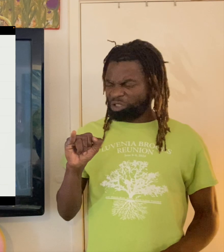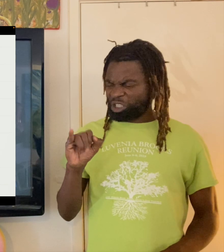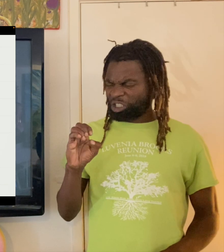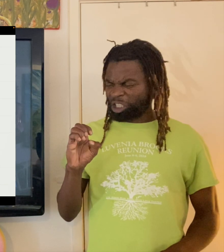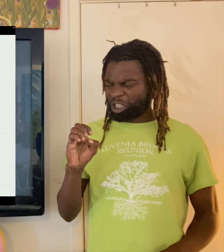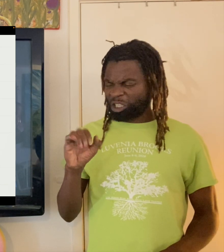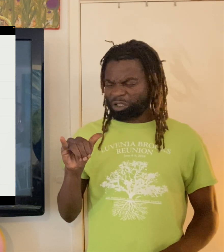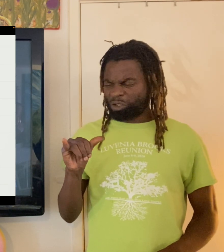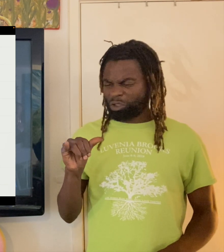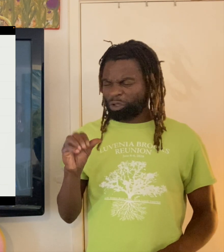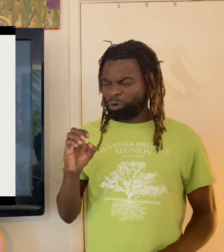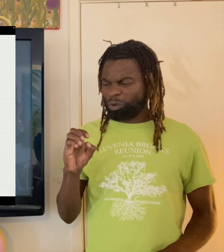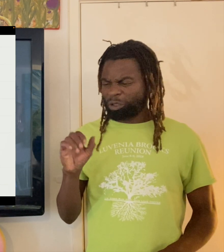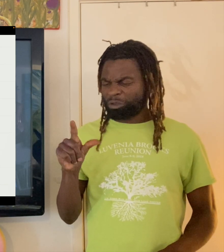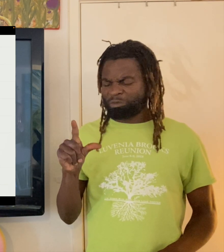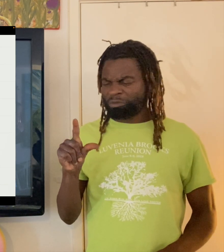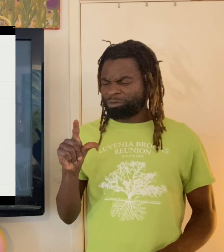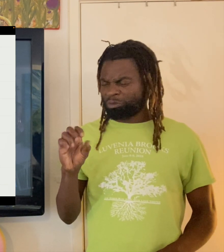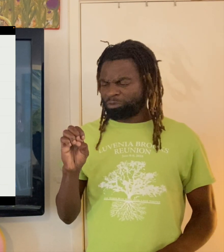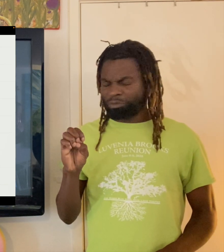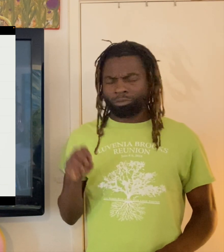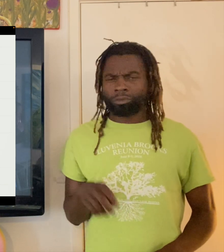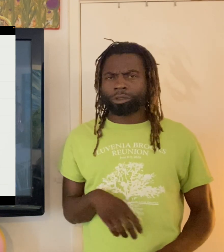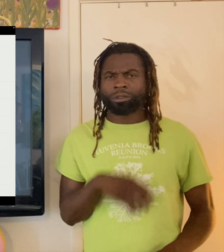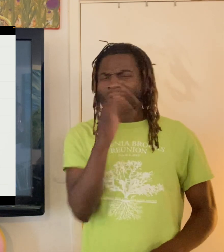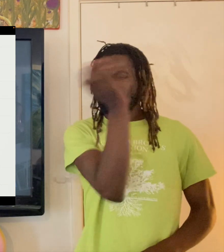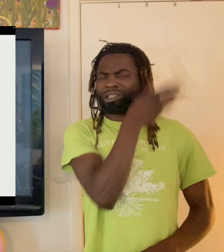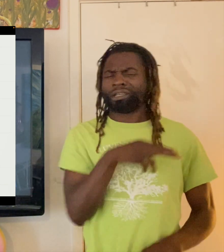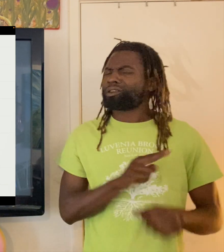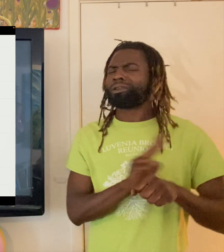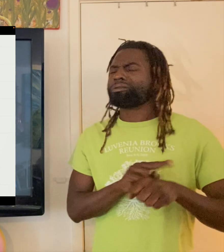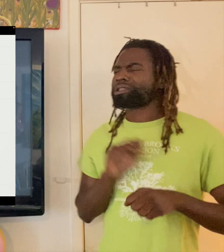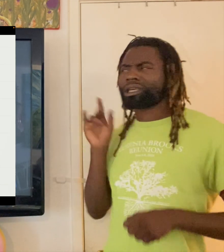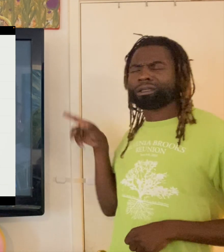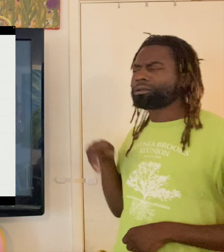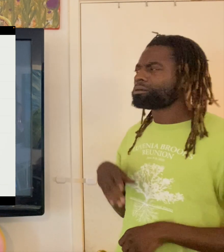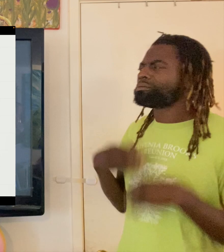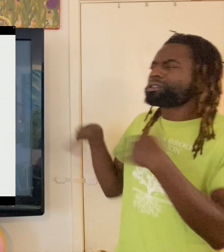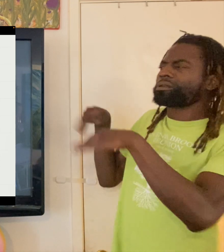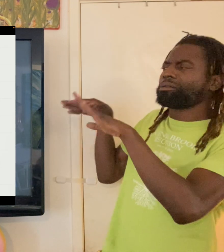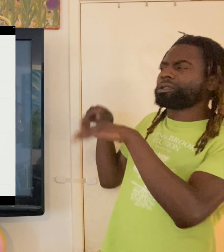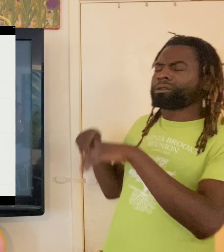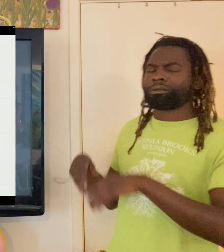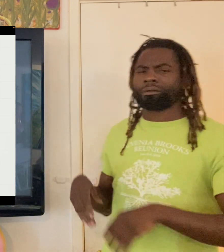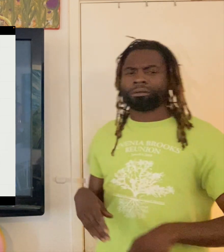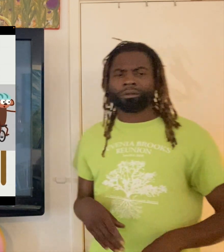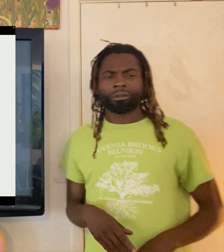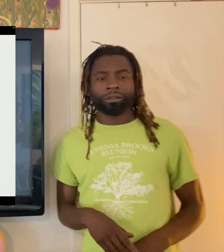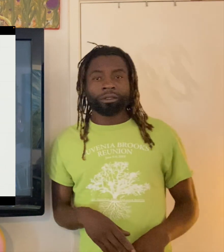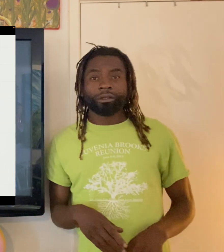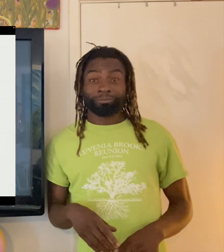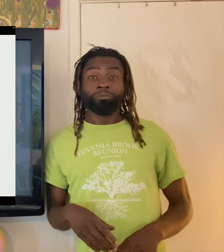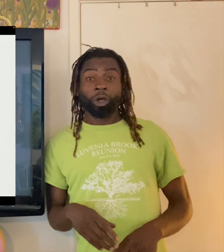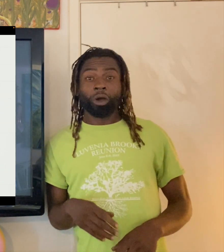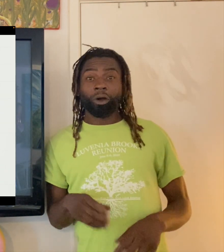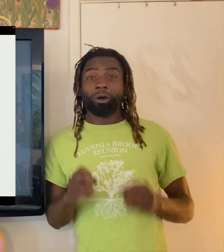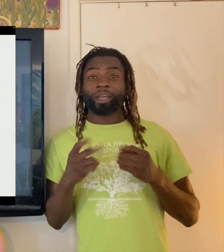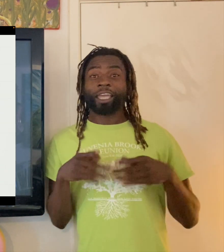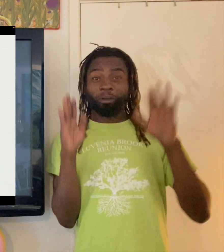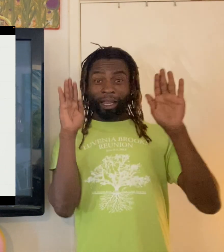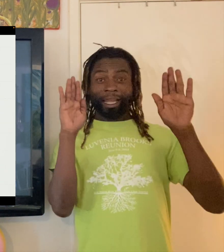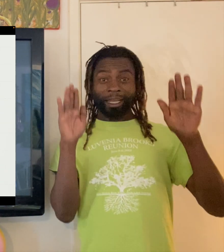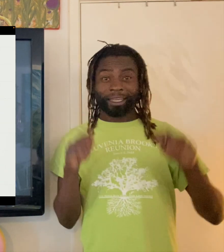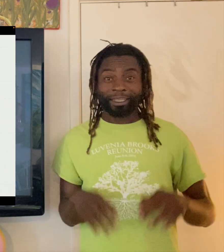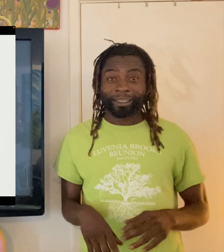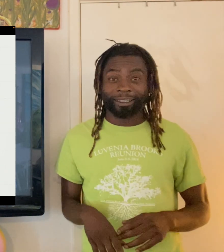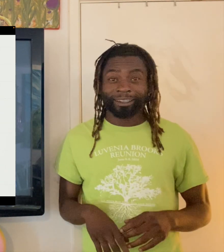unicycle sign. But we never use that one in math. Please go away, monkey riding a unicycle sign. Okay,